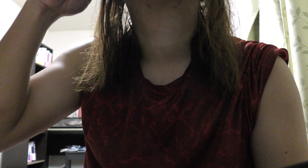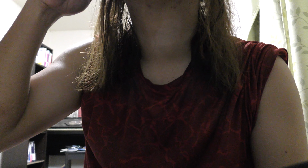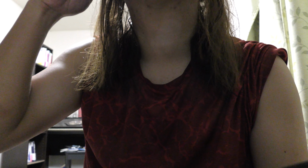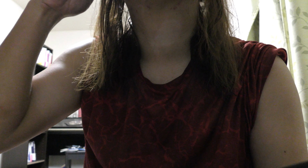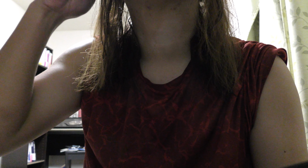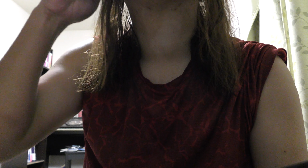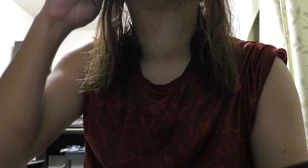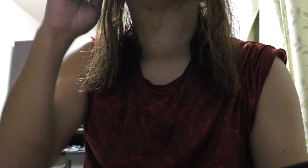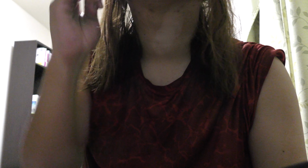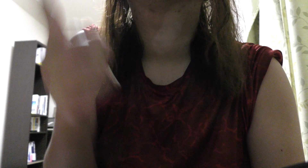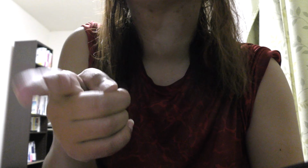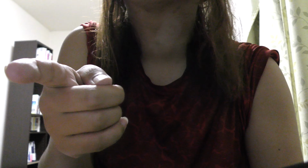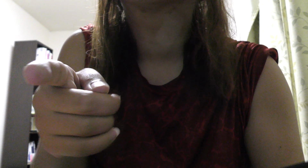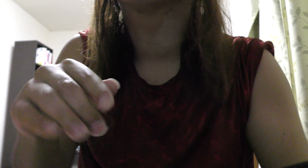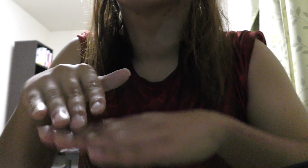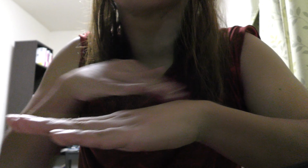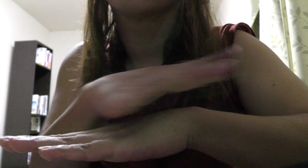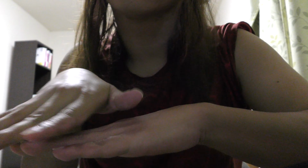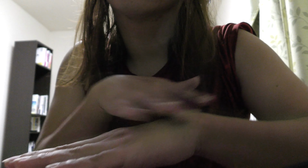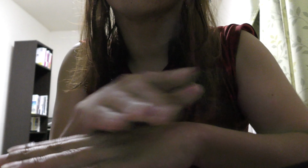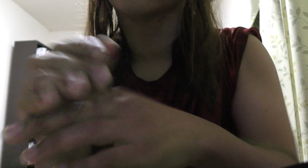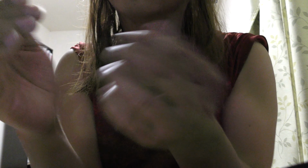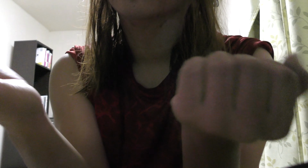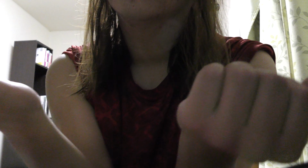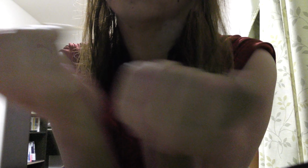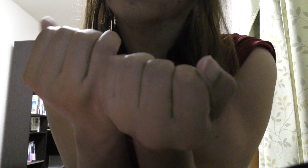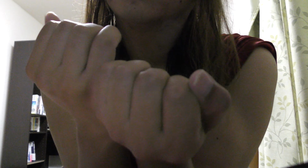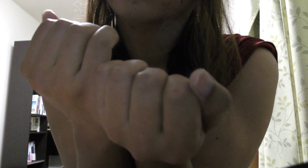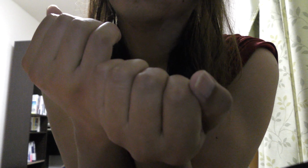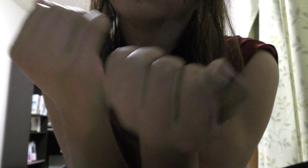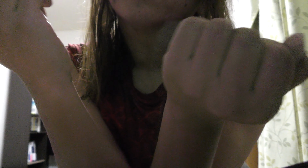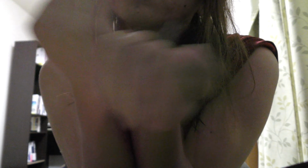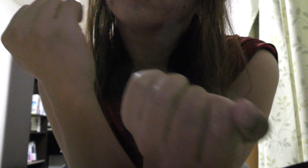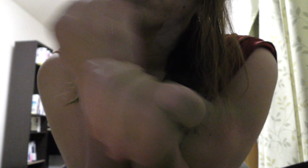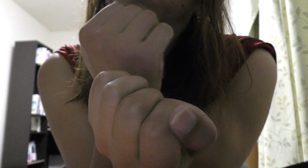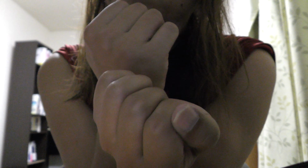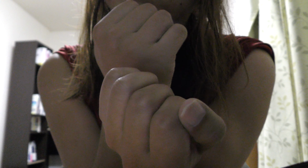Is it a time to learn?